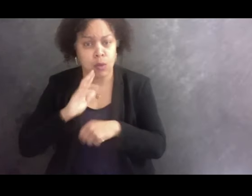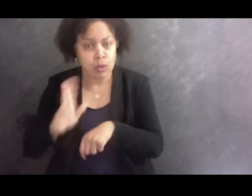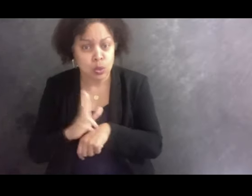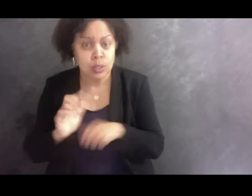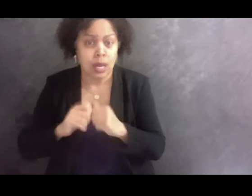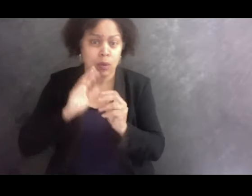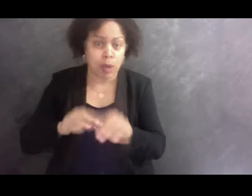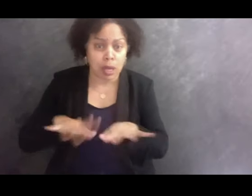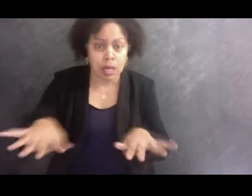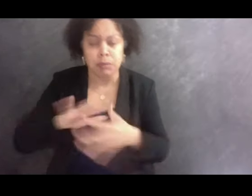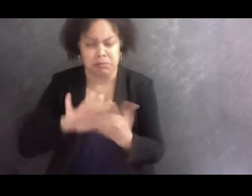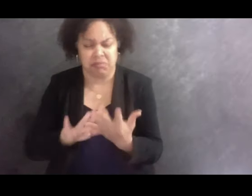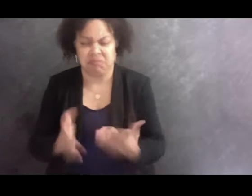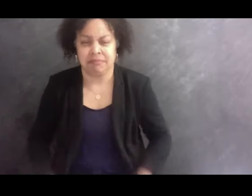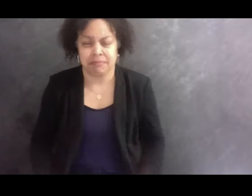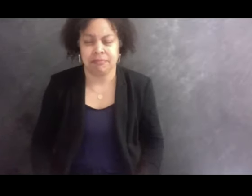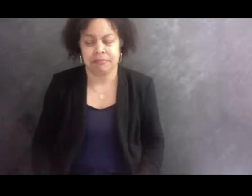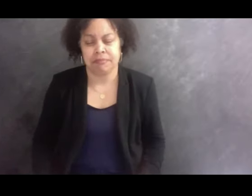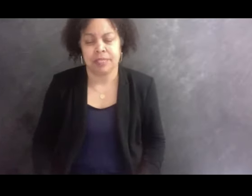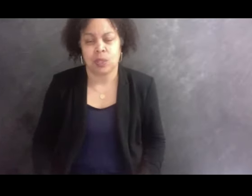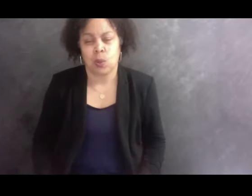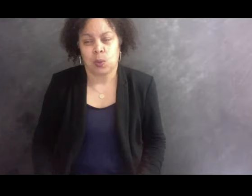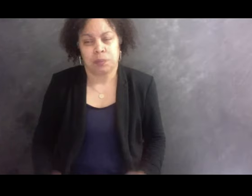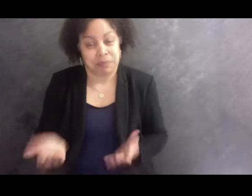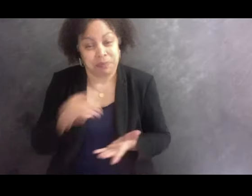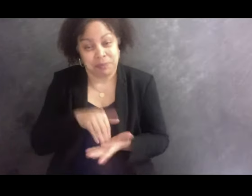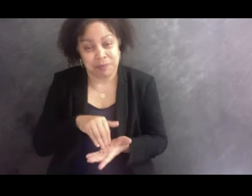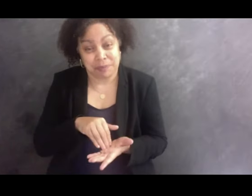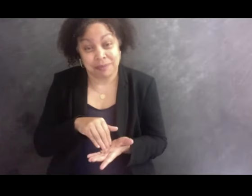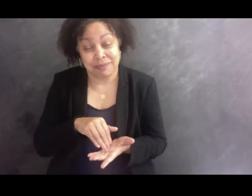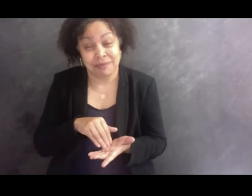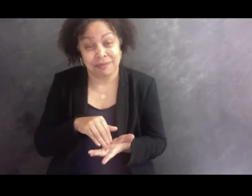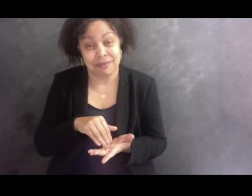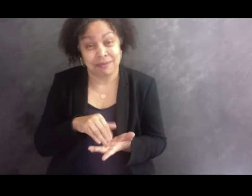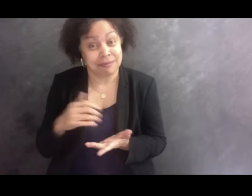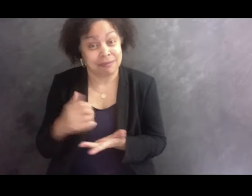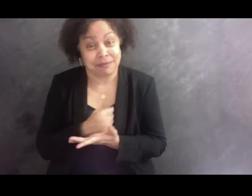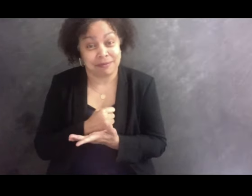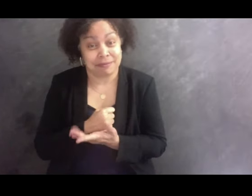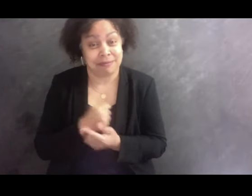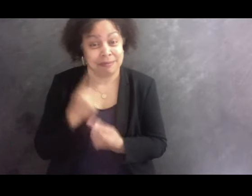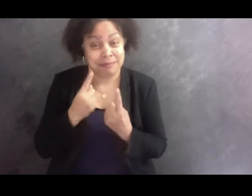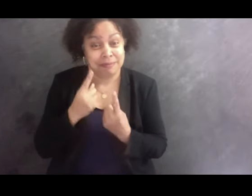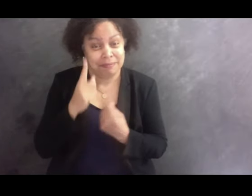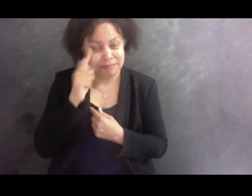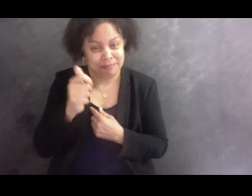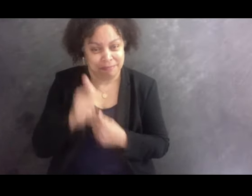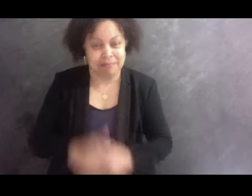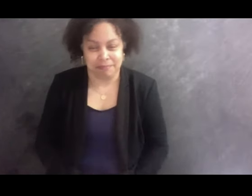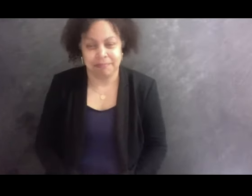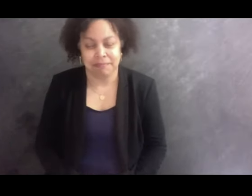and received. So again, here, I think this is a moment for you to exercise creative choice as an